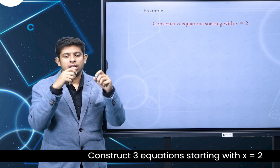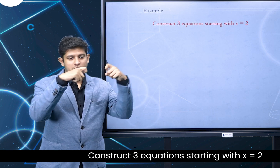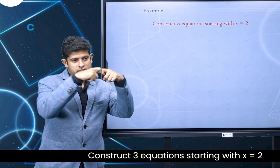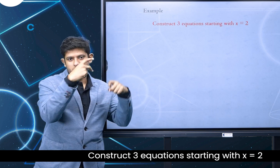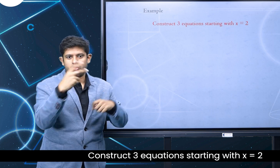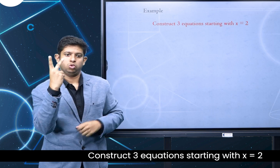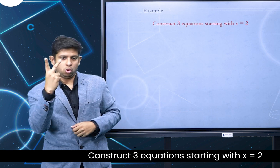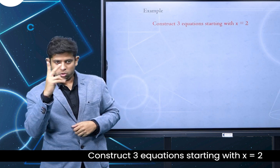to 2.